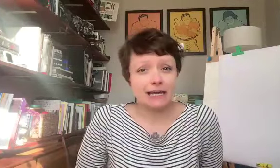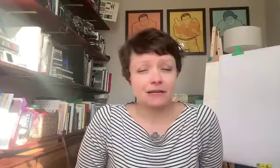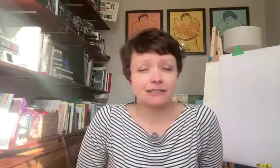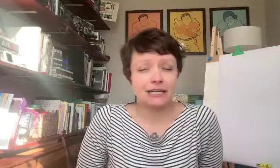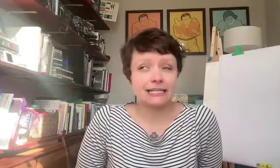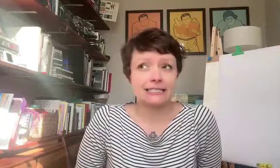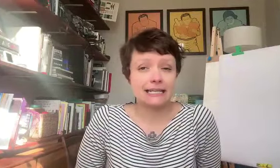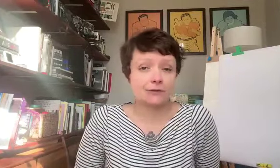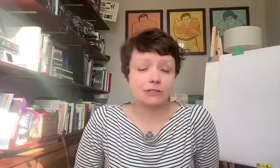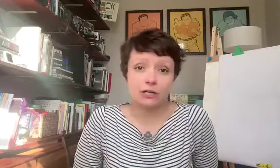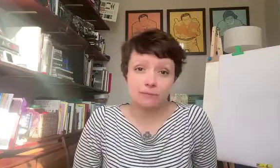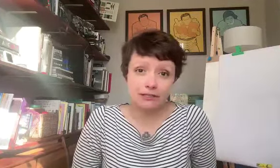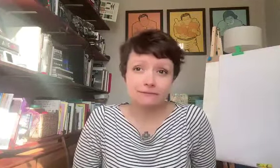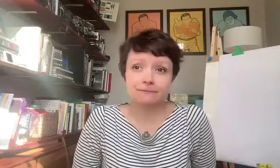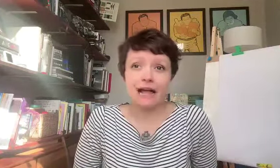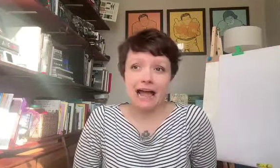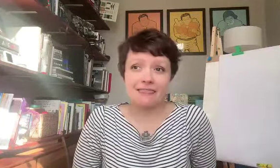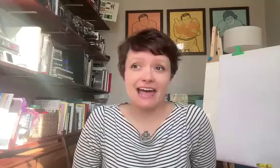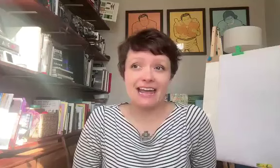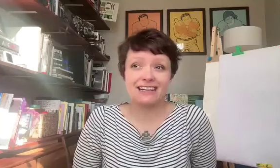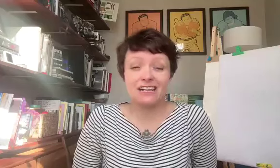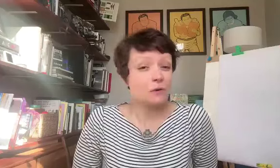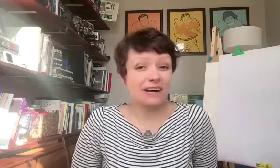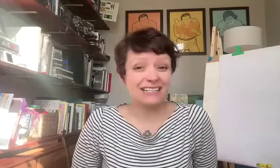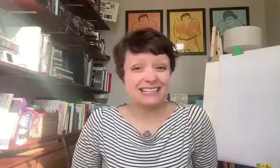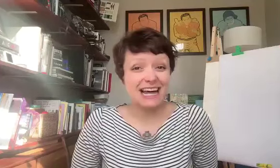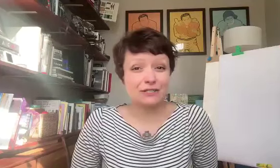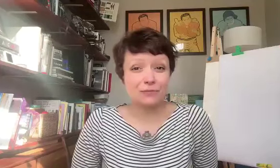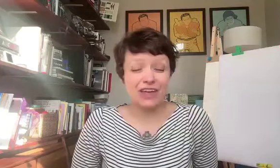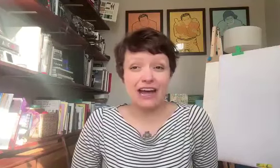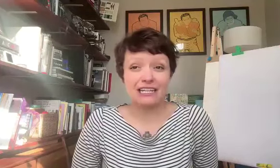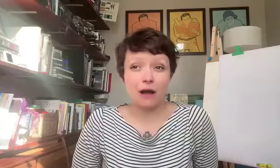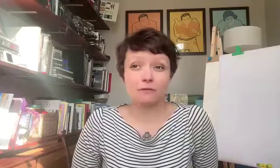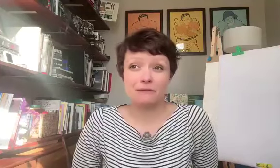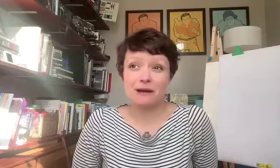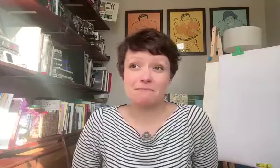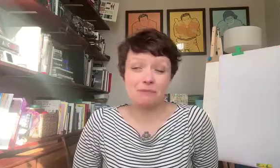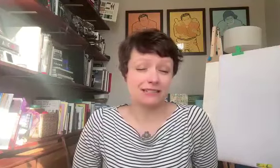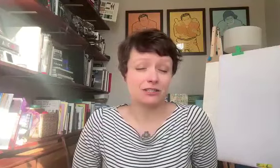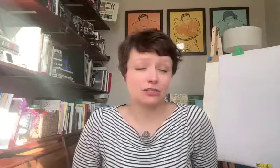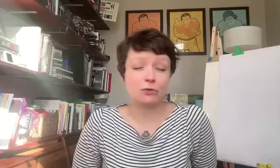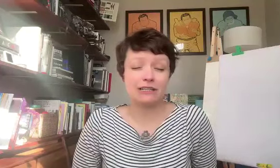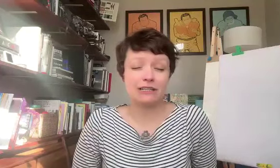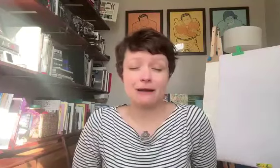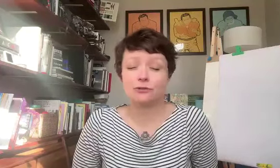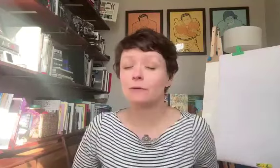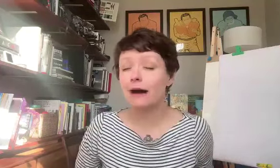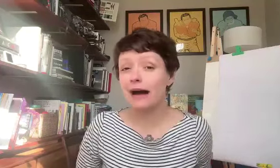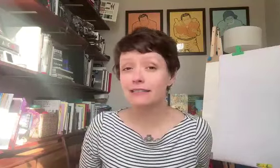became studied as a sign language interpreter. And then went into the classroom with that. It's probably my best tool in my